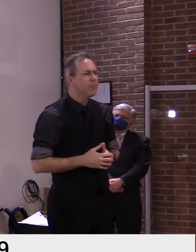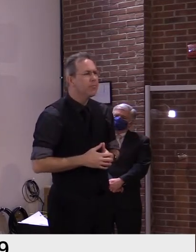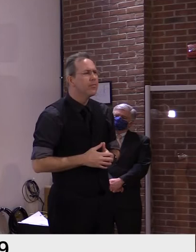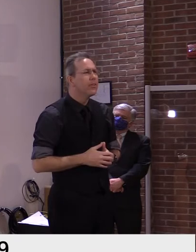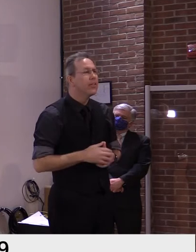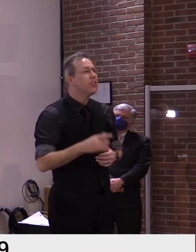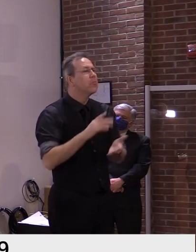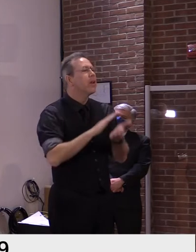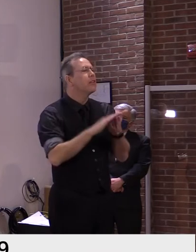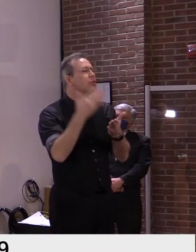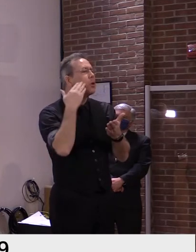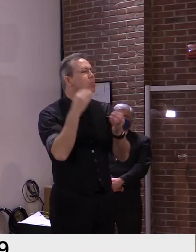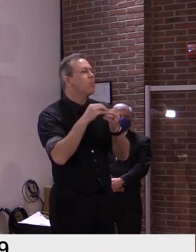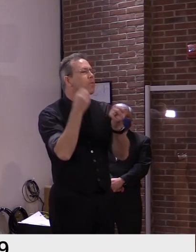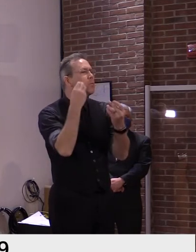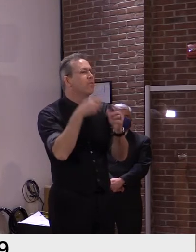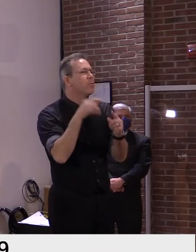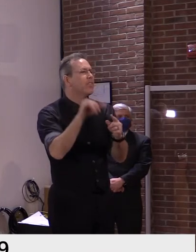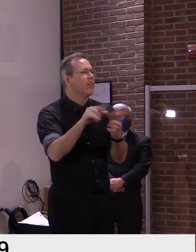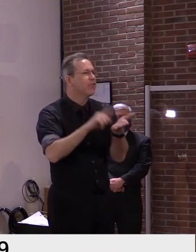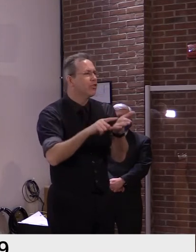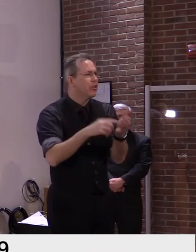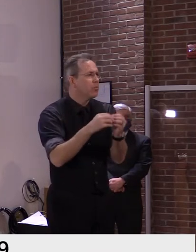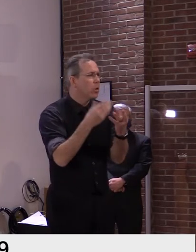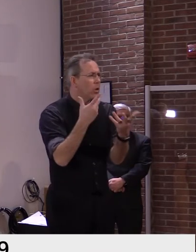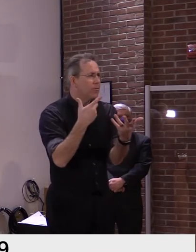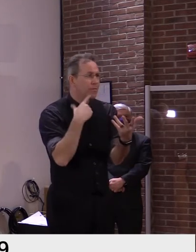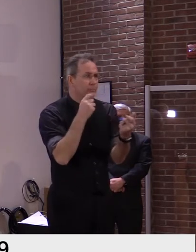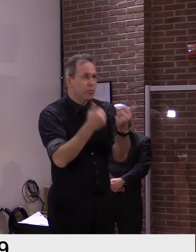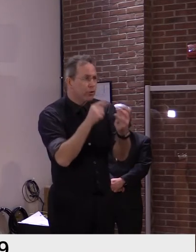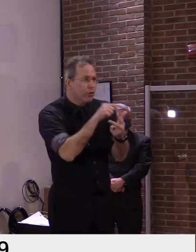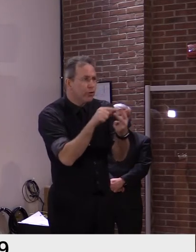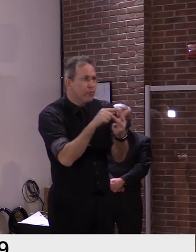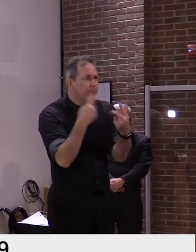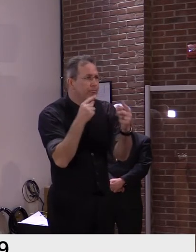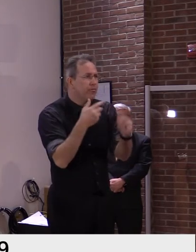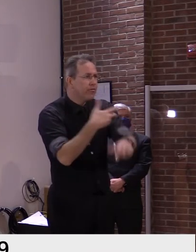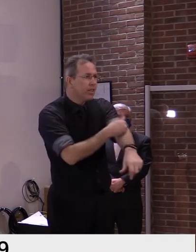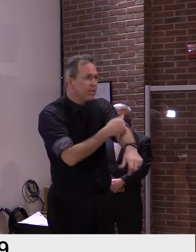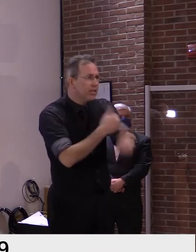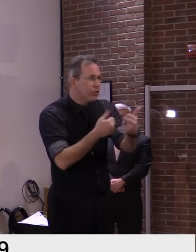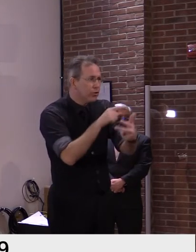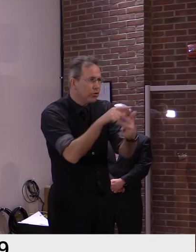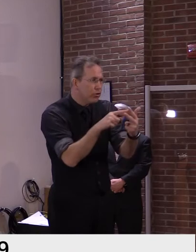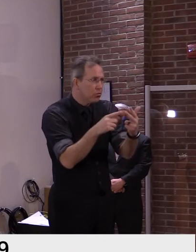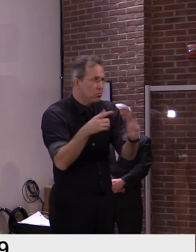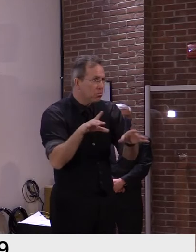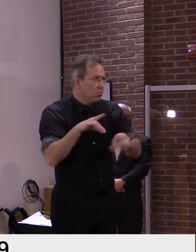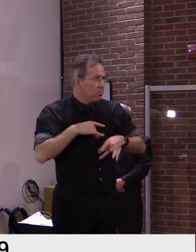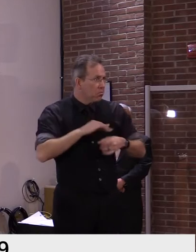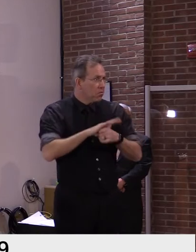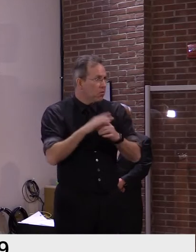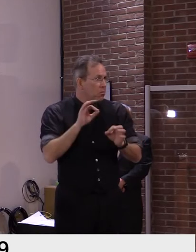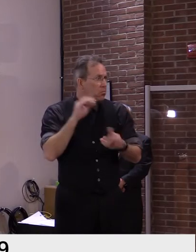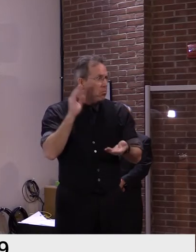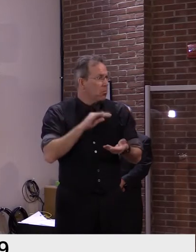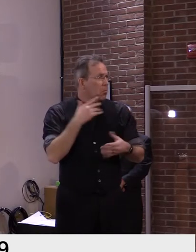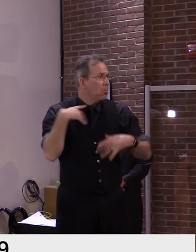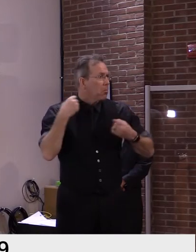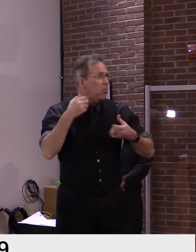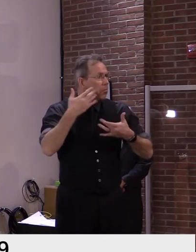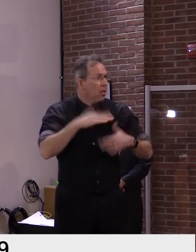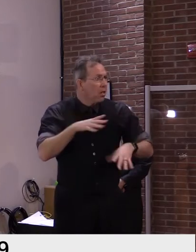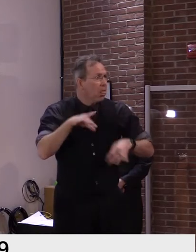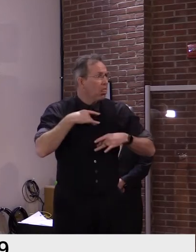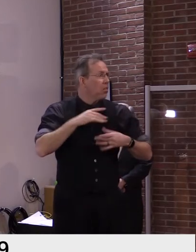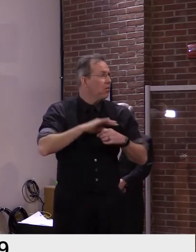any vaccine, we would hope you would have a very, very minimal risk of having a long hauler syndrome, which is now